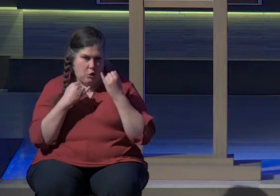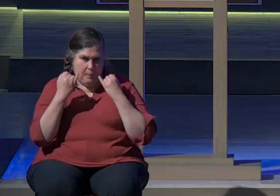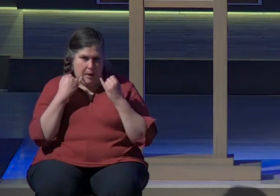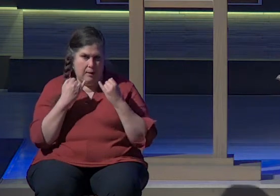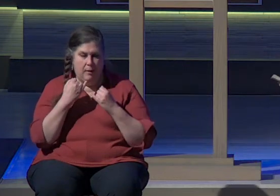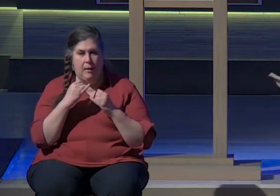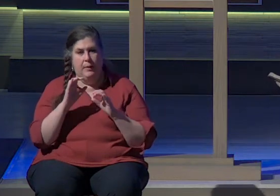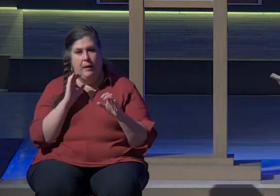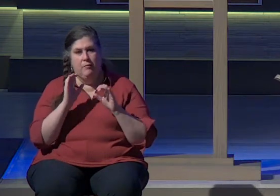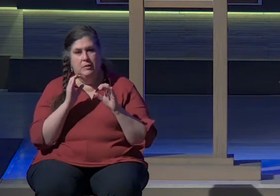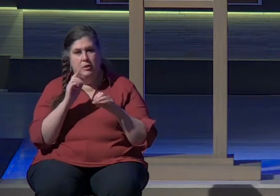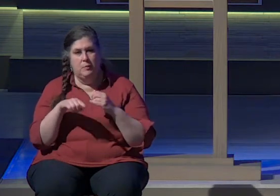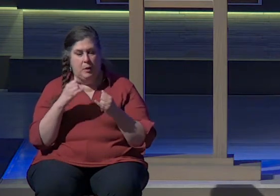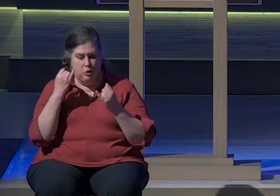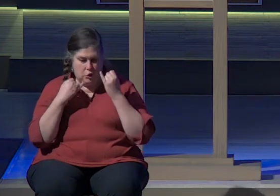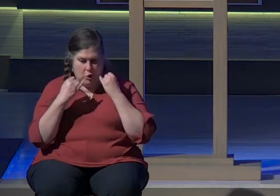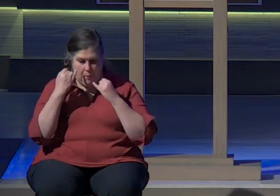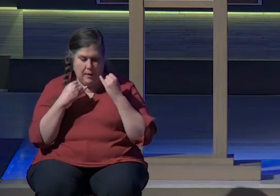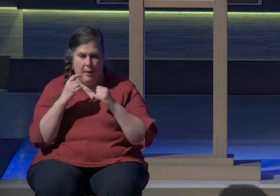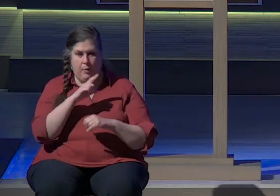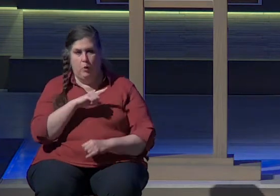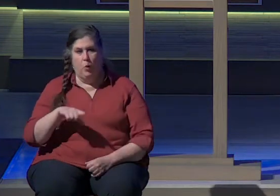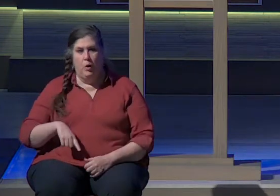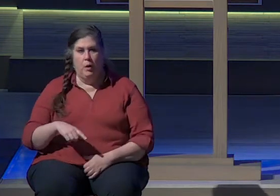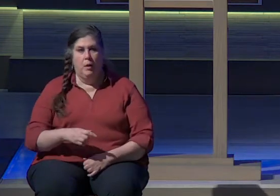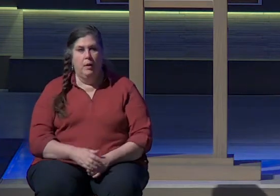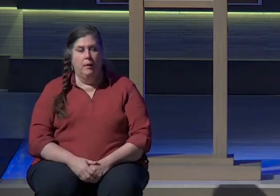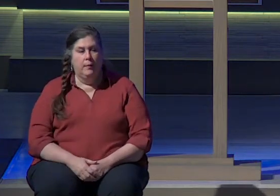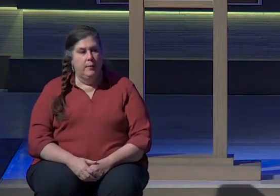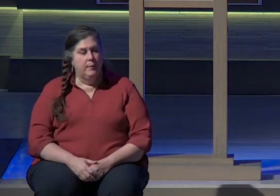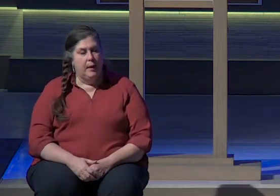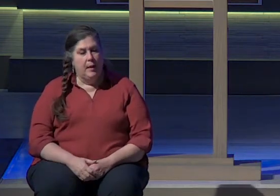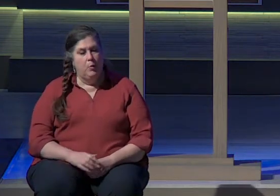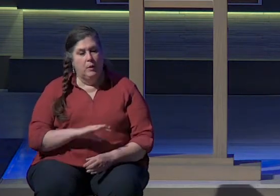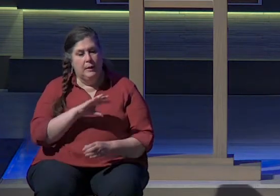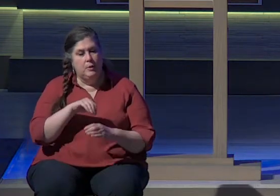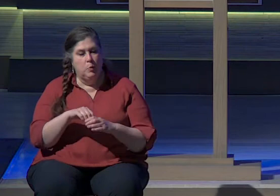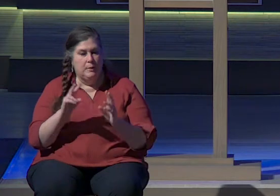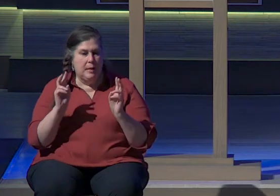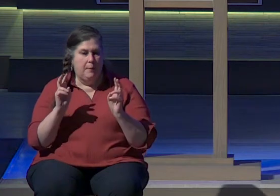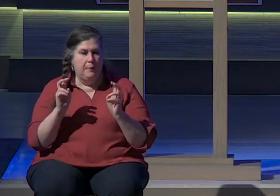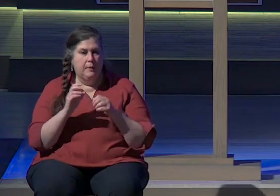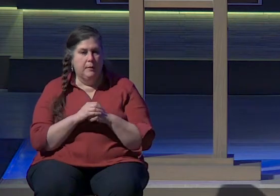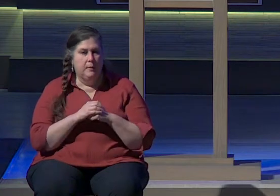and the conversations between Jeremiah and the Lord, and delve into a topic that is,